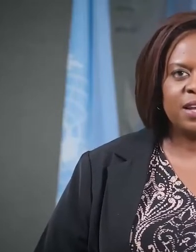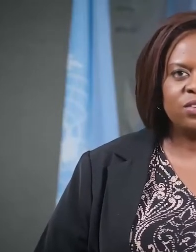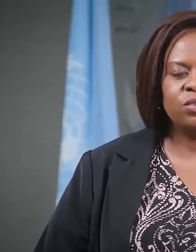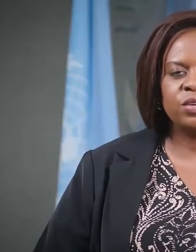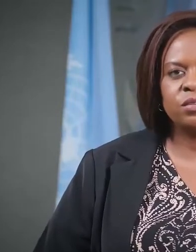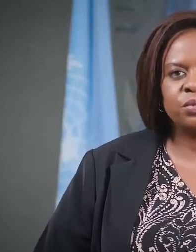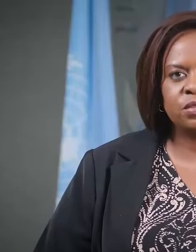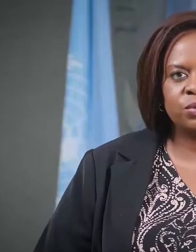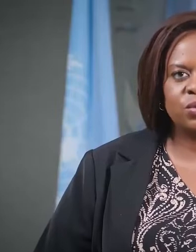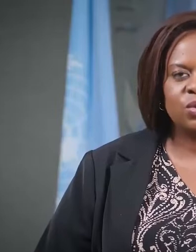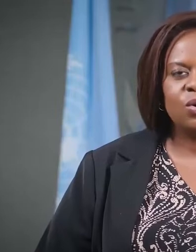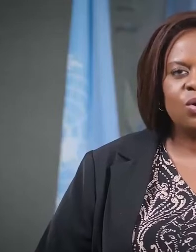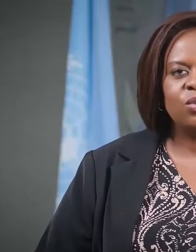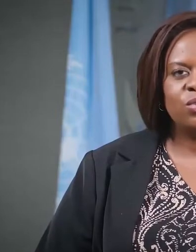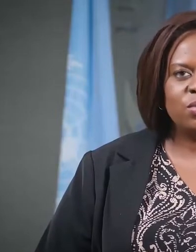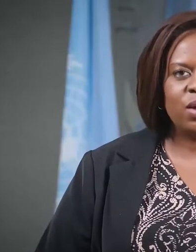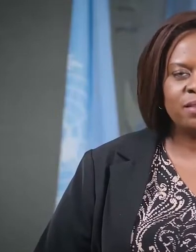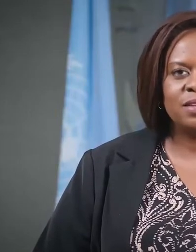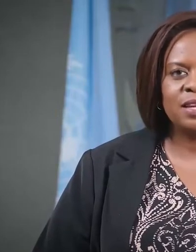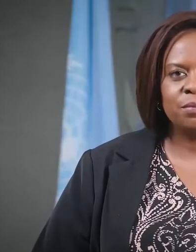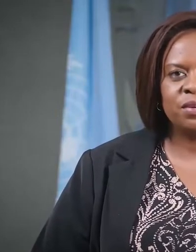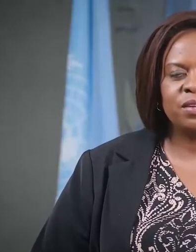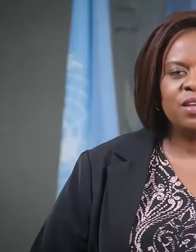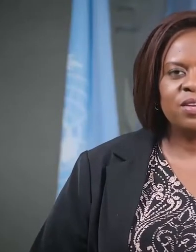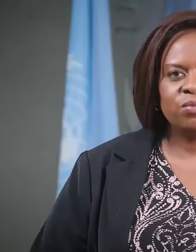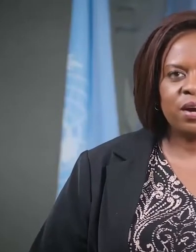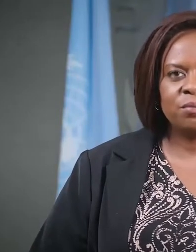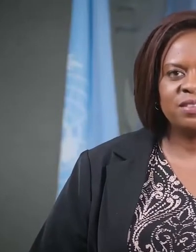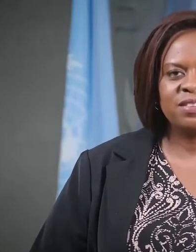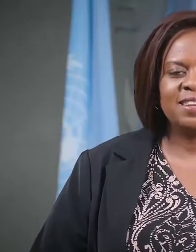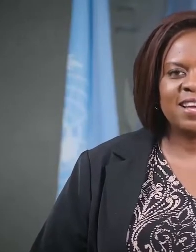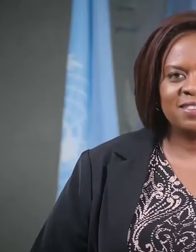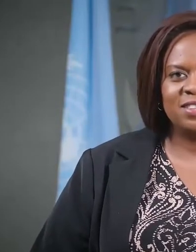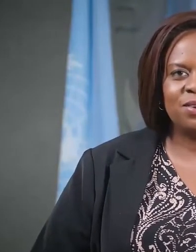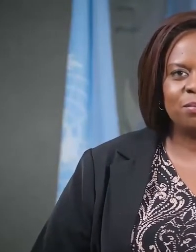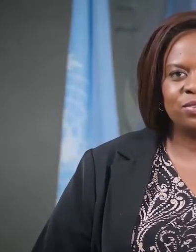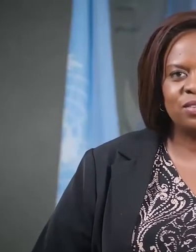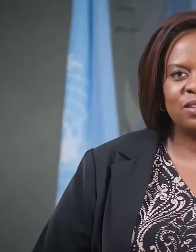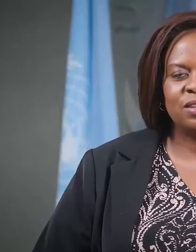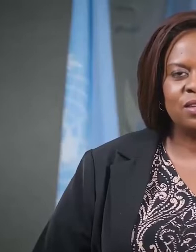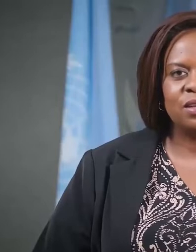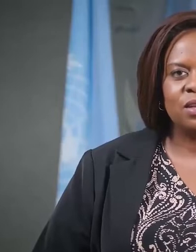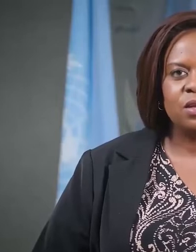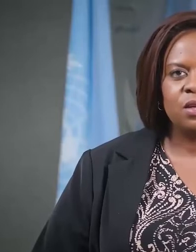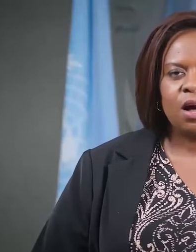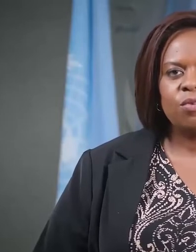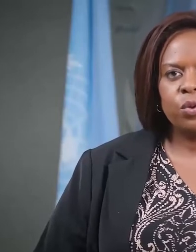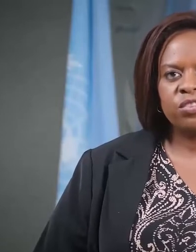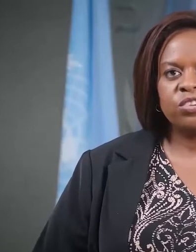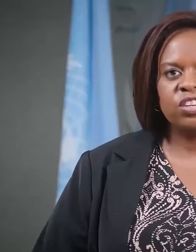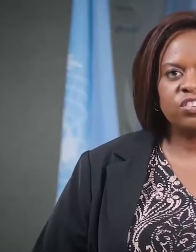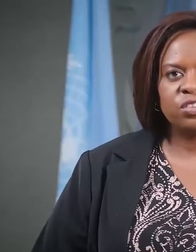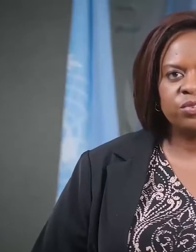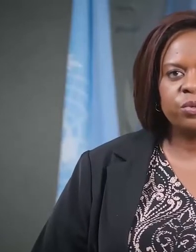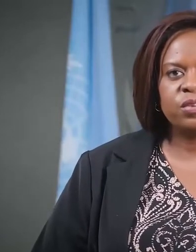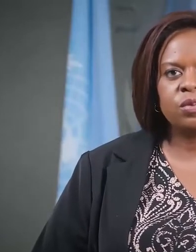address our 10 universal principles on human rights, labor, the environment, and anti-corruption. Our